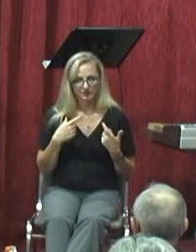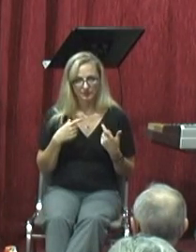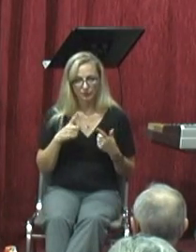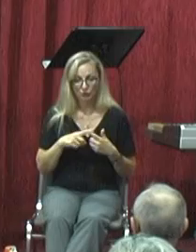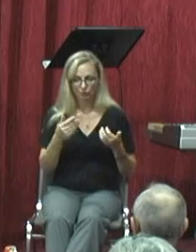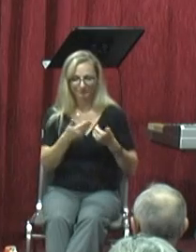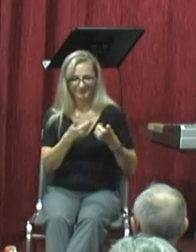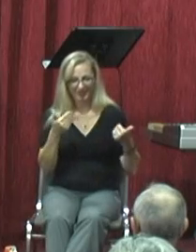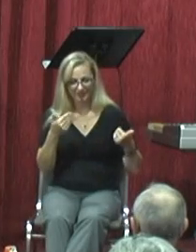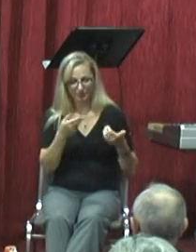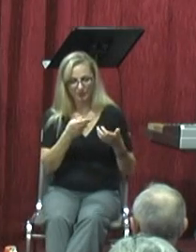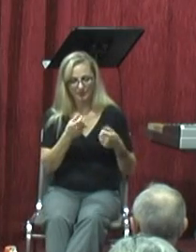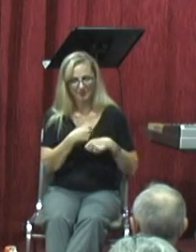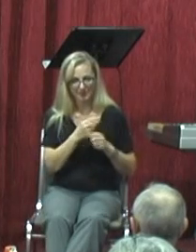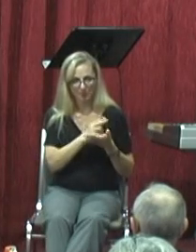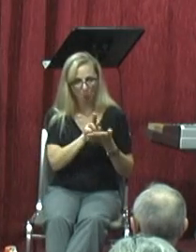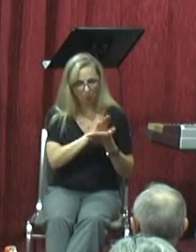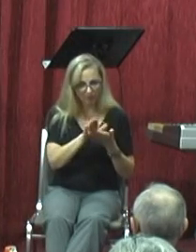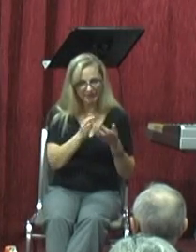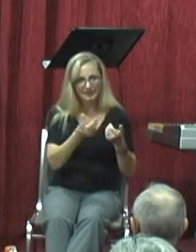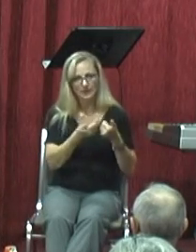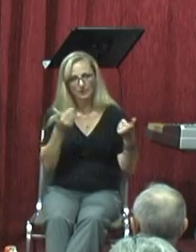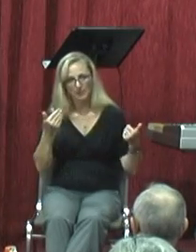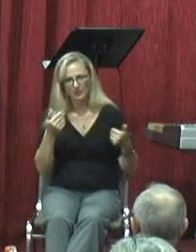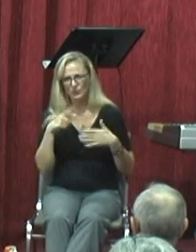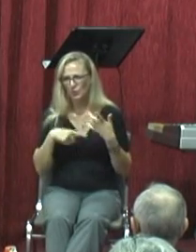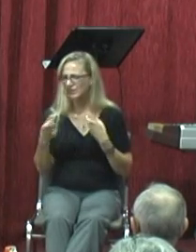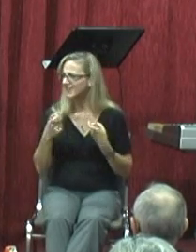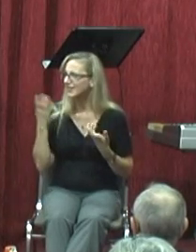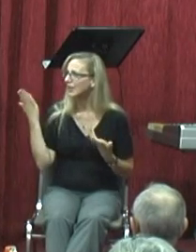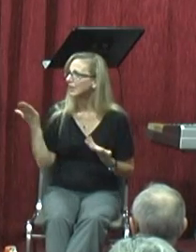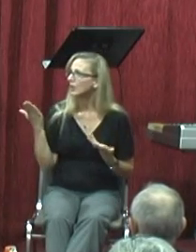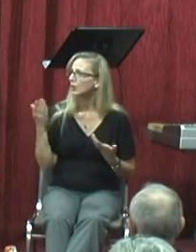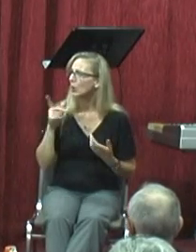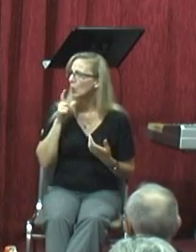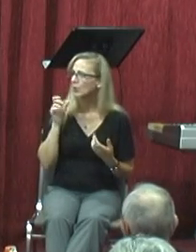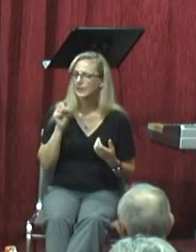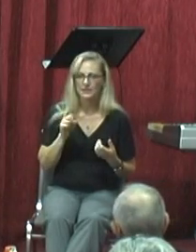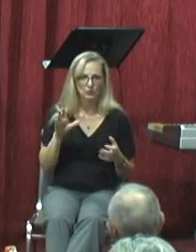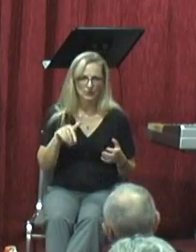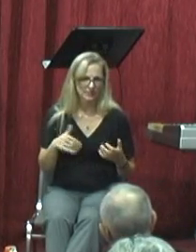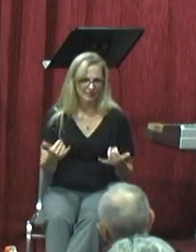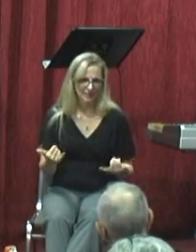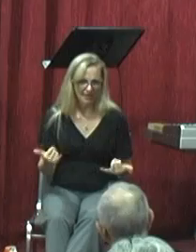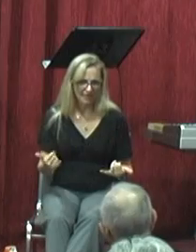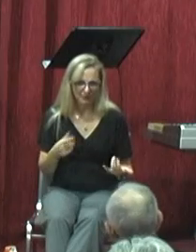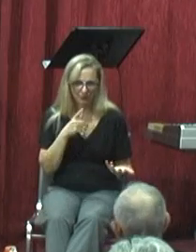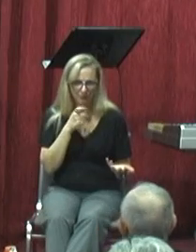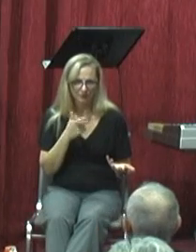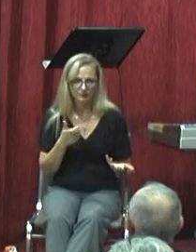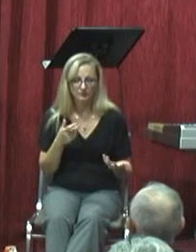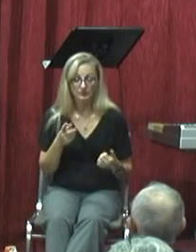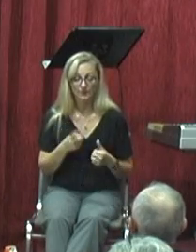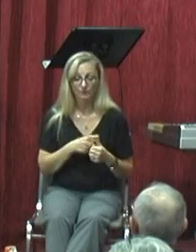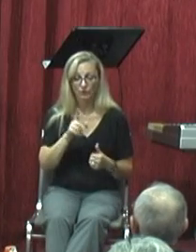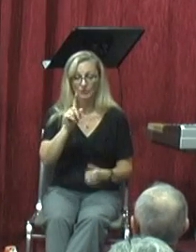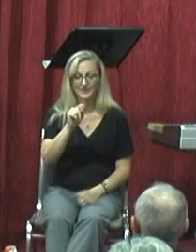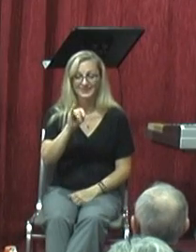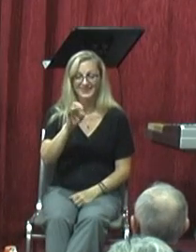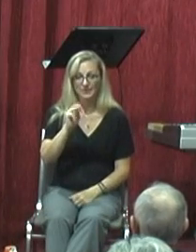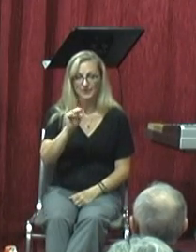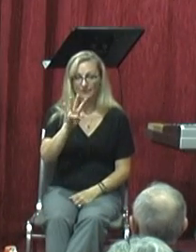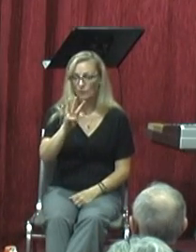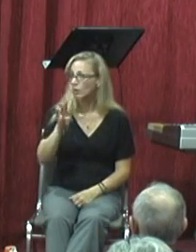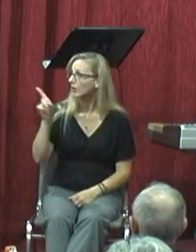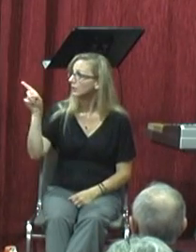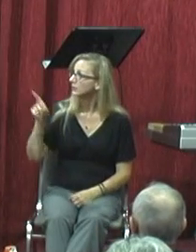apart. So what's the deal here? Who can do this today? Well, in 1 Timothy chapter 4, we